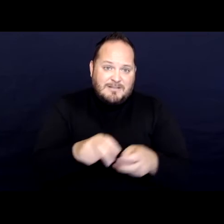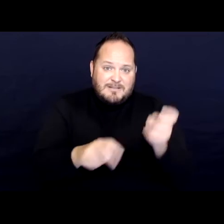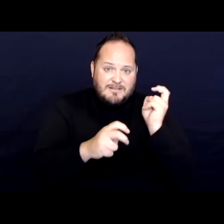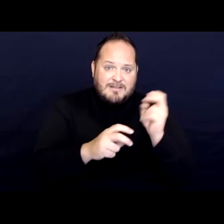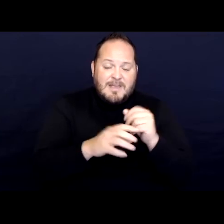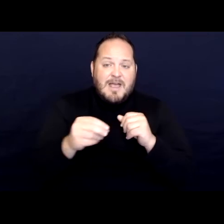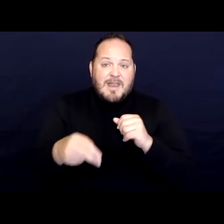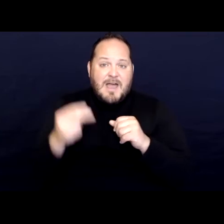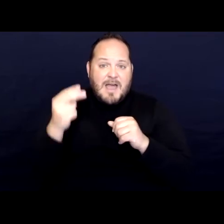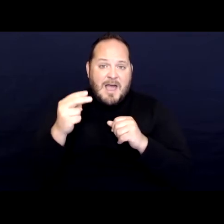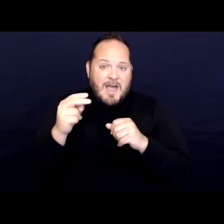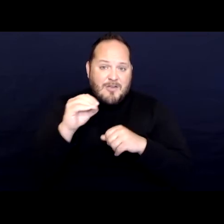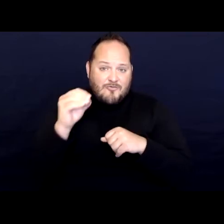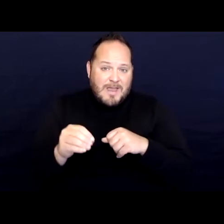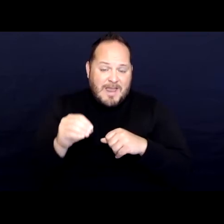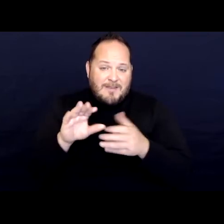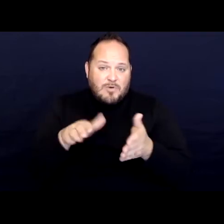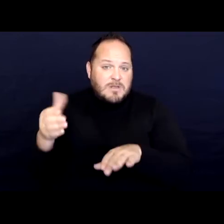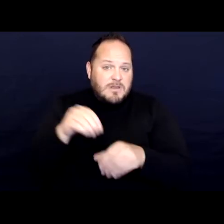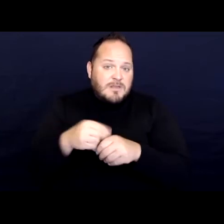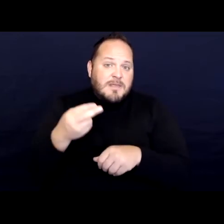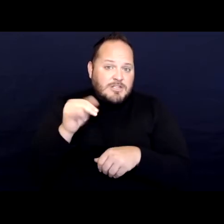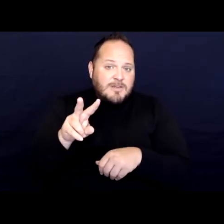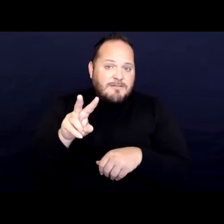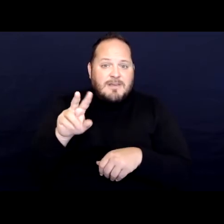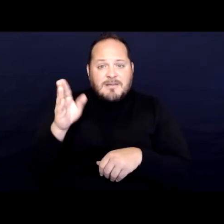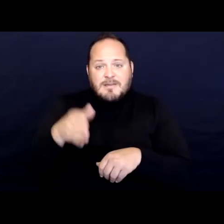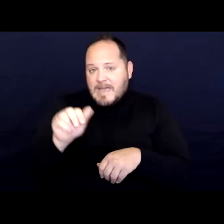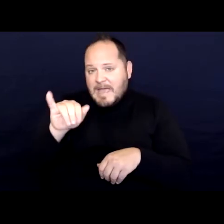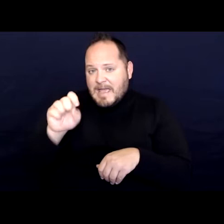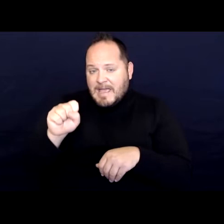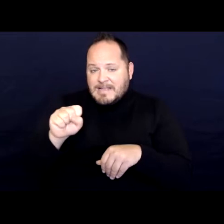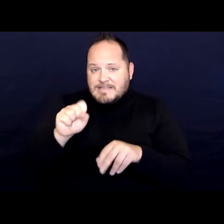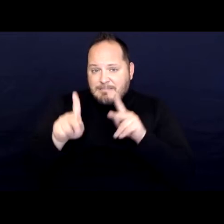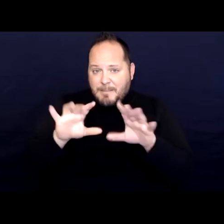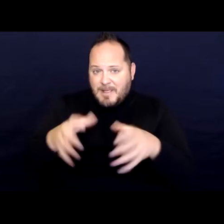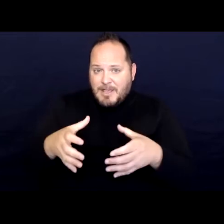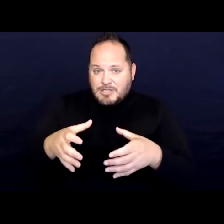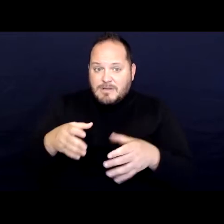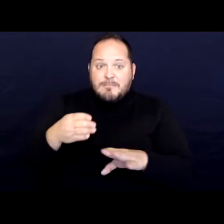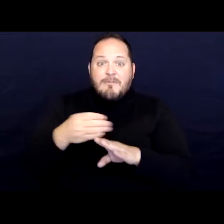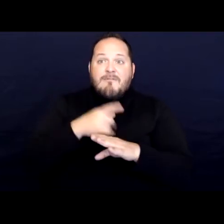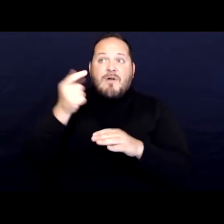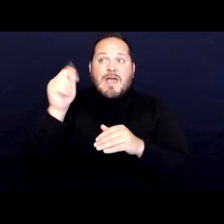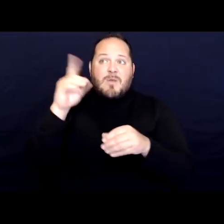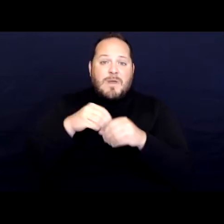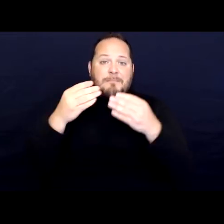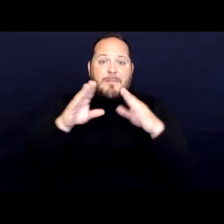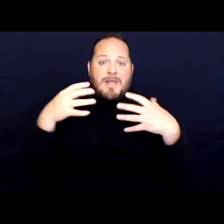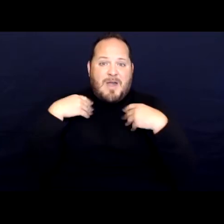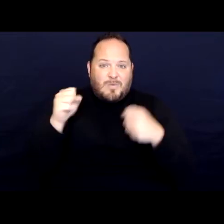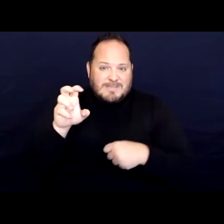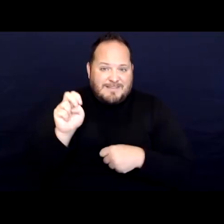high rates of mortality in the HIV/AIDS population, well before anyone in public health was even talking about